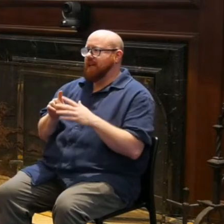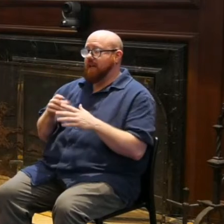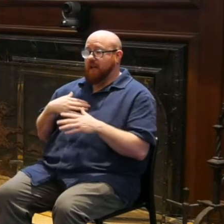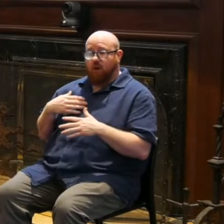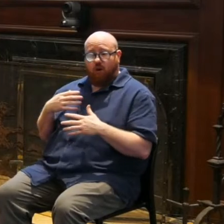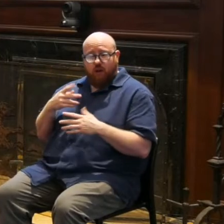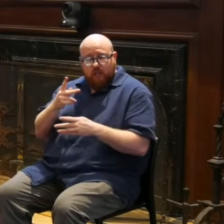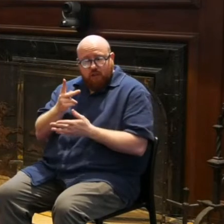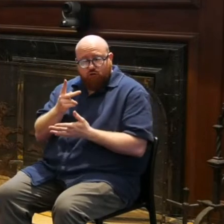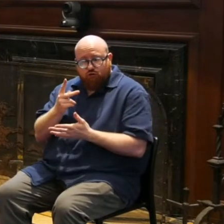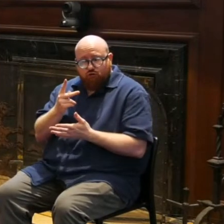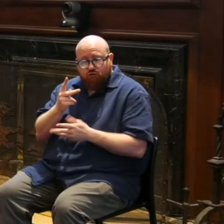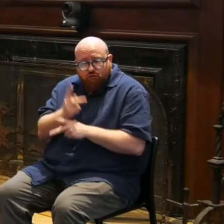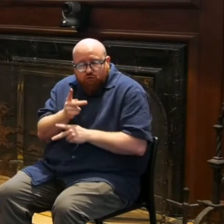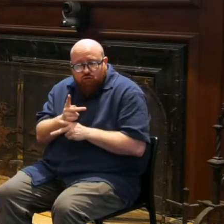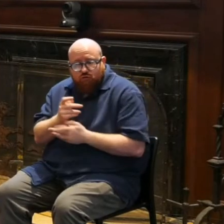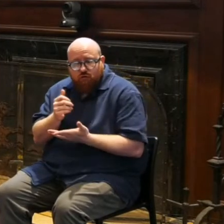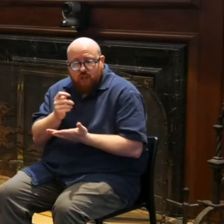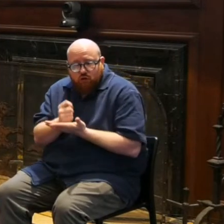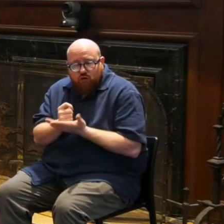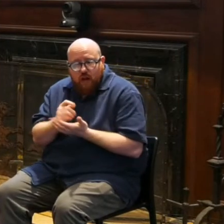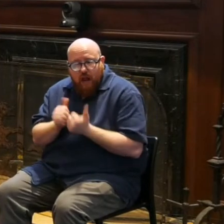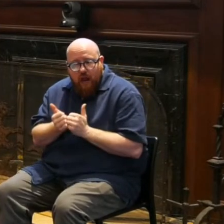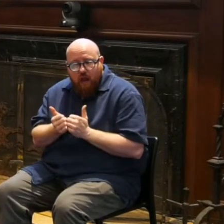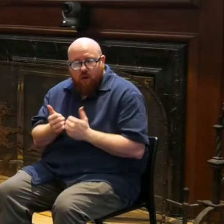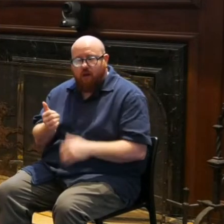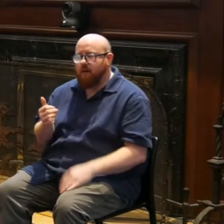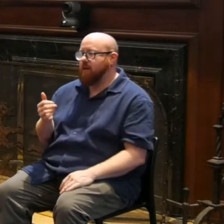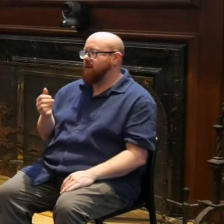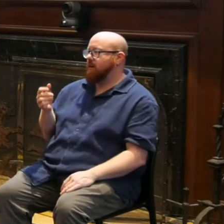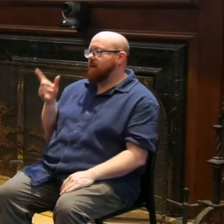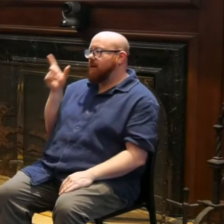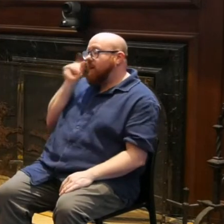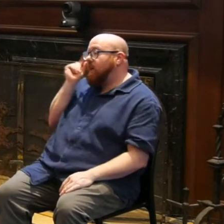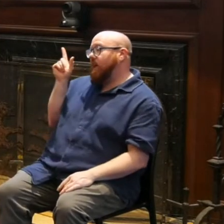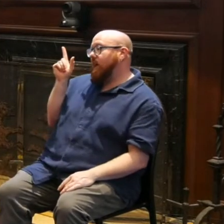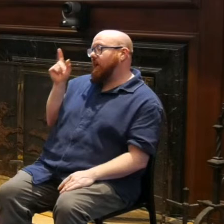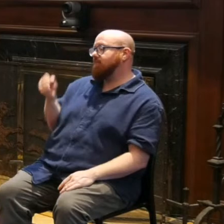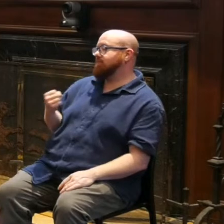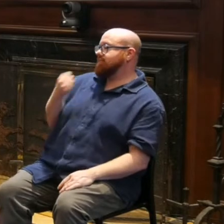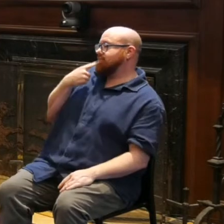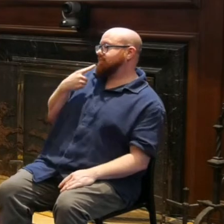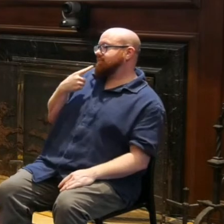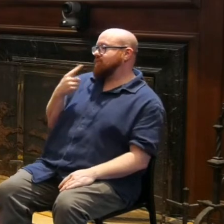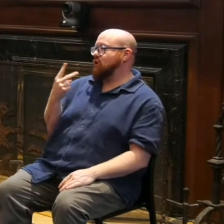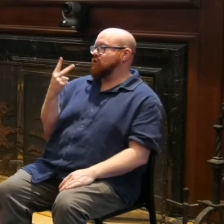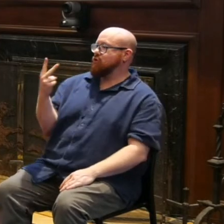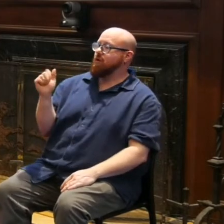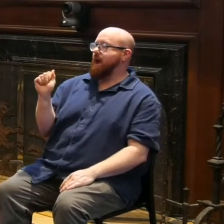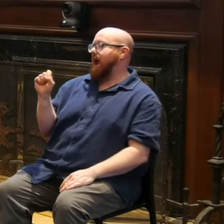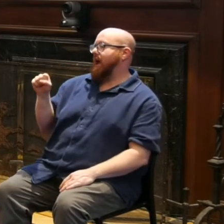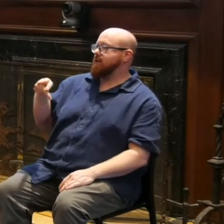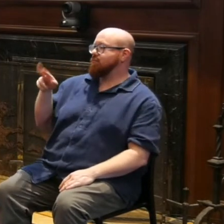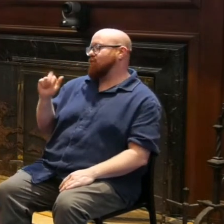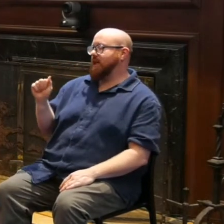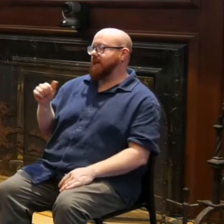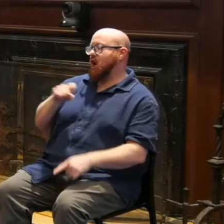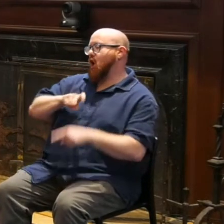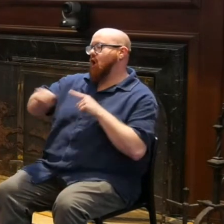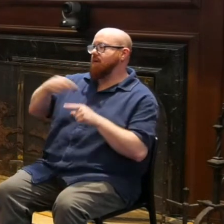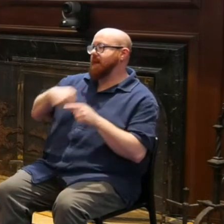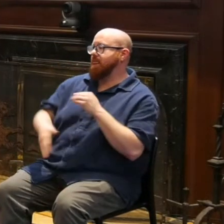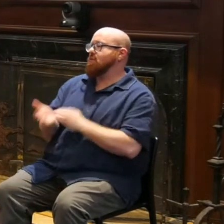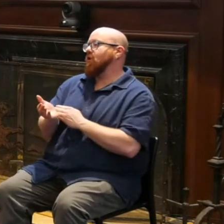I muttered. She winked. Take 2 aspirin and call me in the morning. I signaled to the ambulance